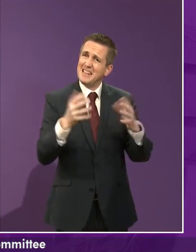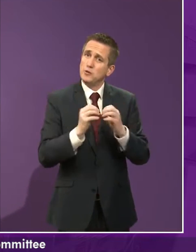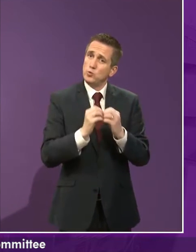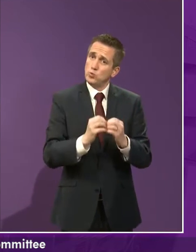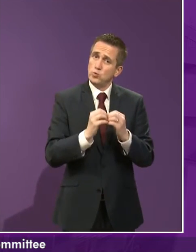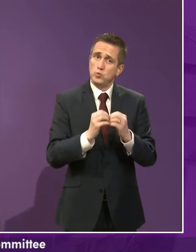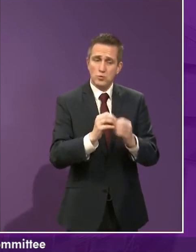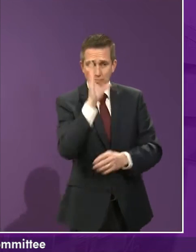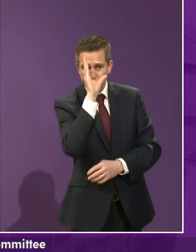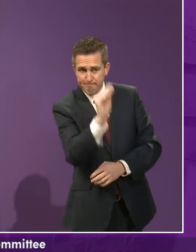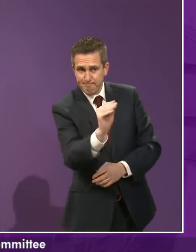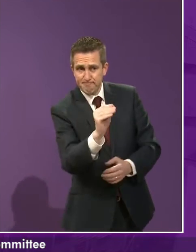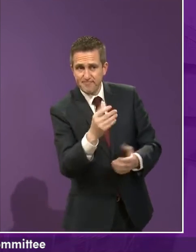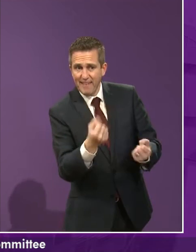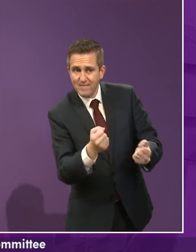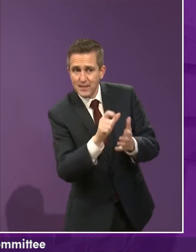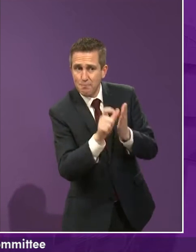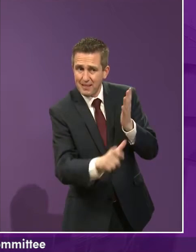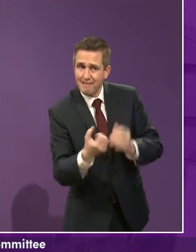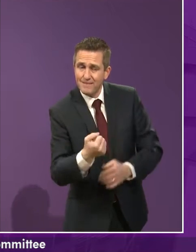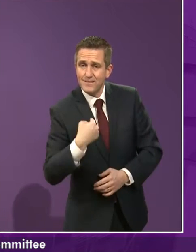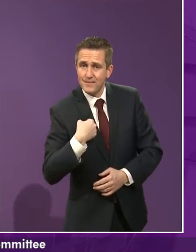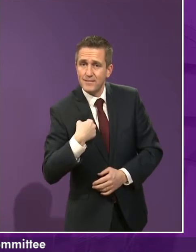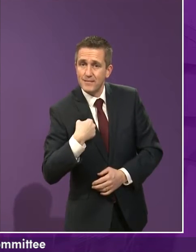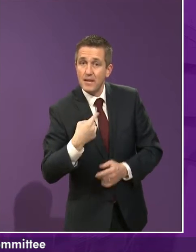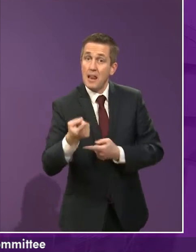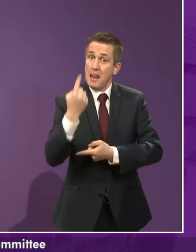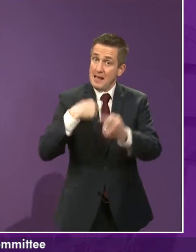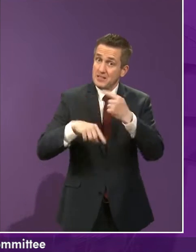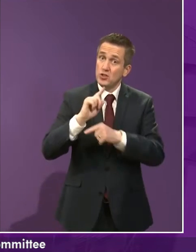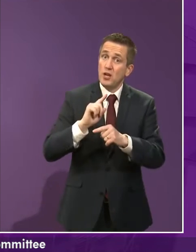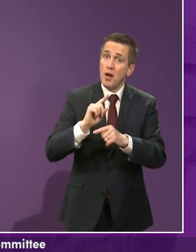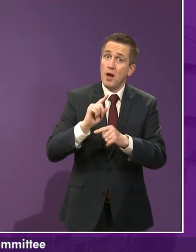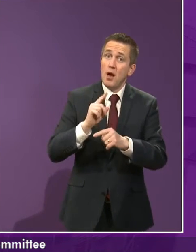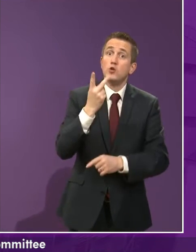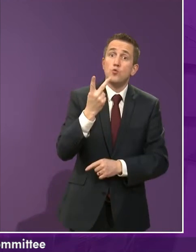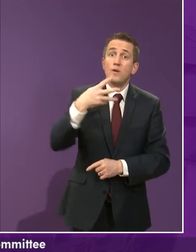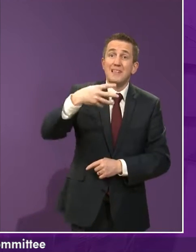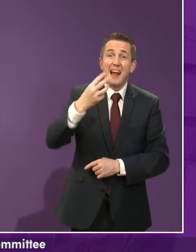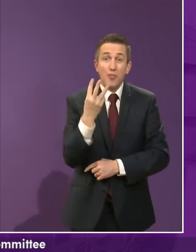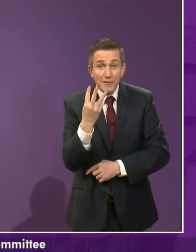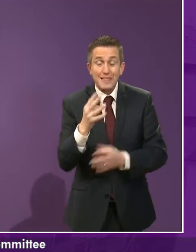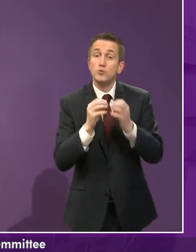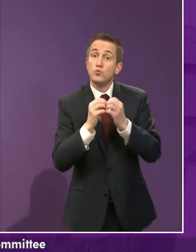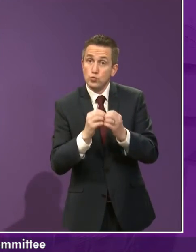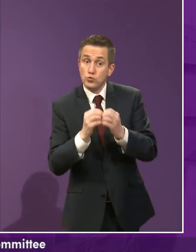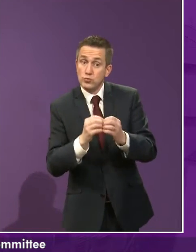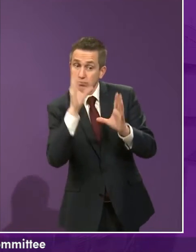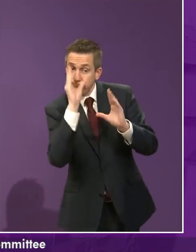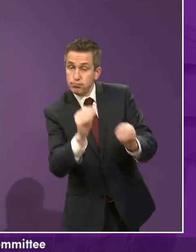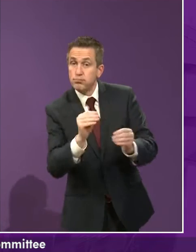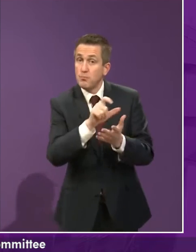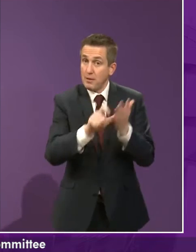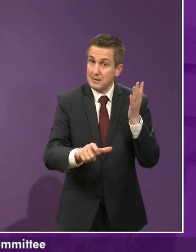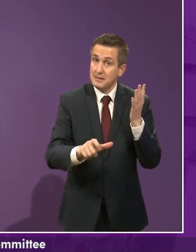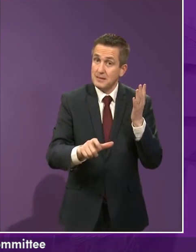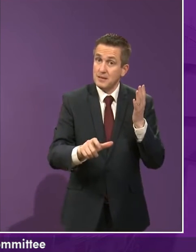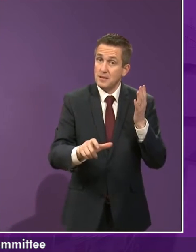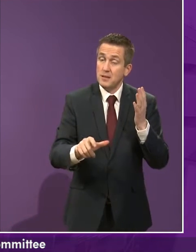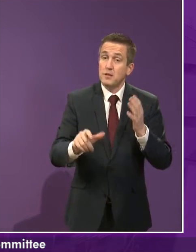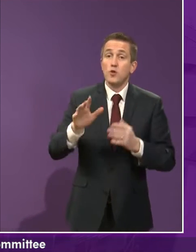who disclosed a disability, and last year there were 293. So the Conservatoire has worked